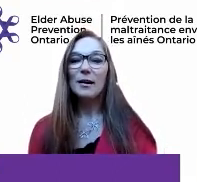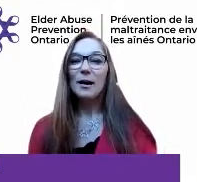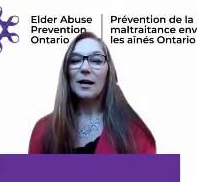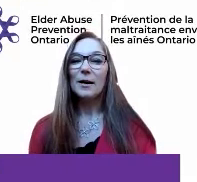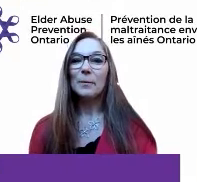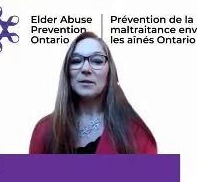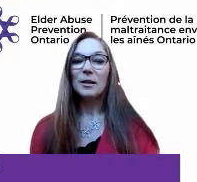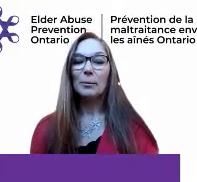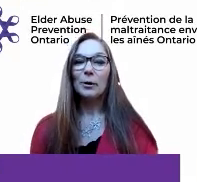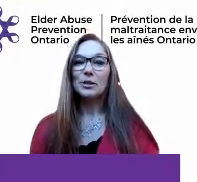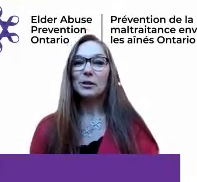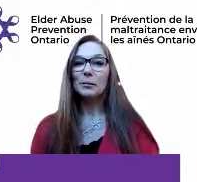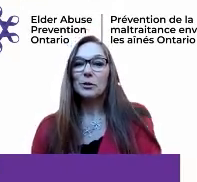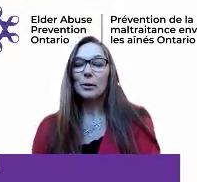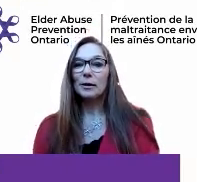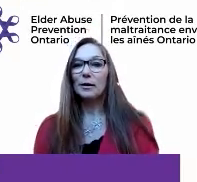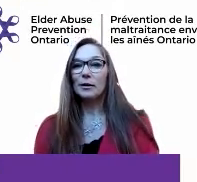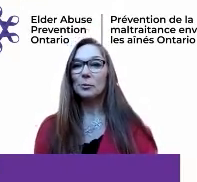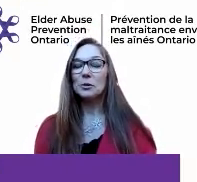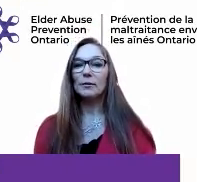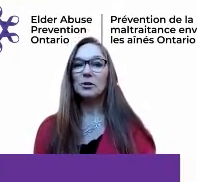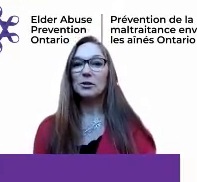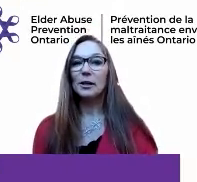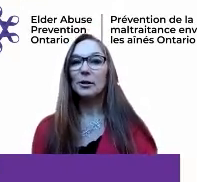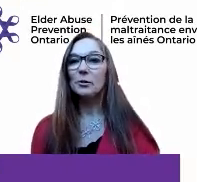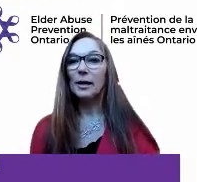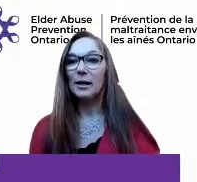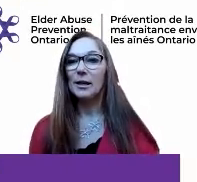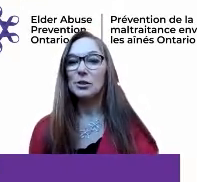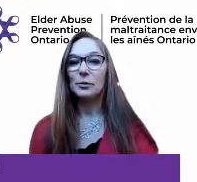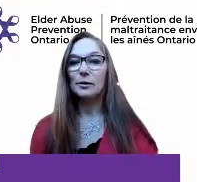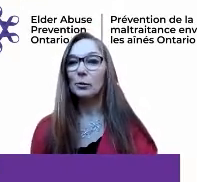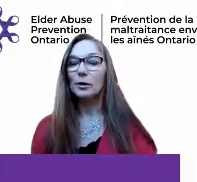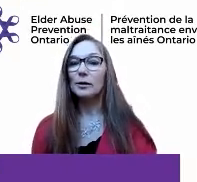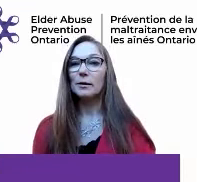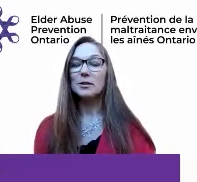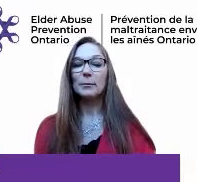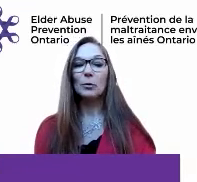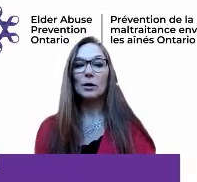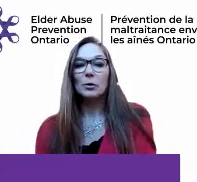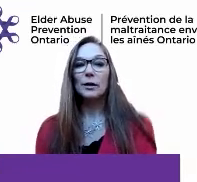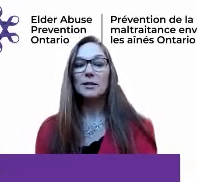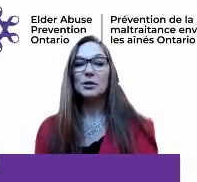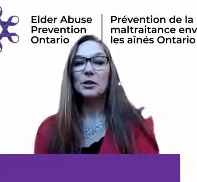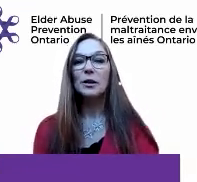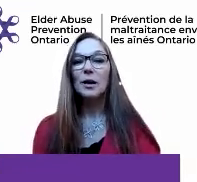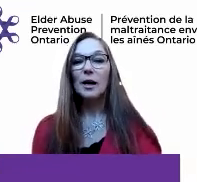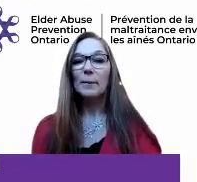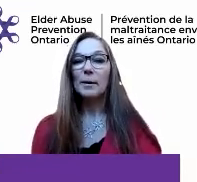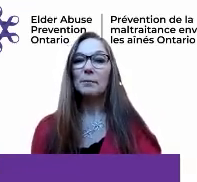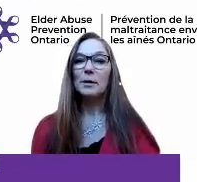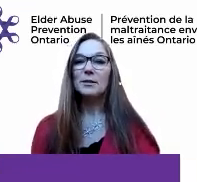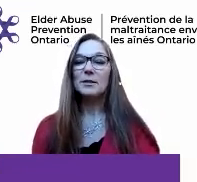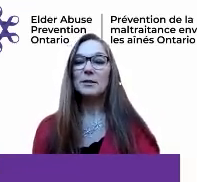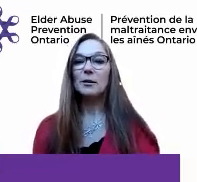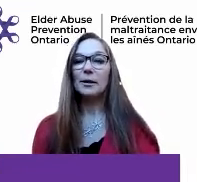www.wead.ca. It's a collaboration between Elder Abuse Prevention Ontario, CanAge, Laura Tamblin-Watt's organization,